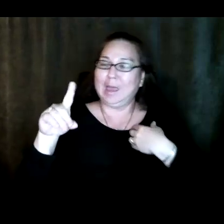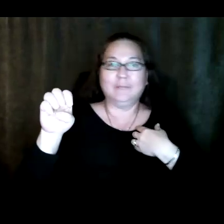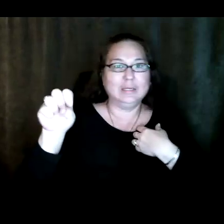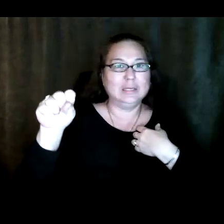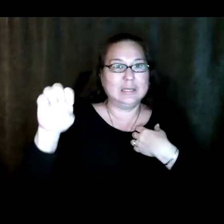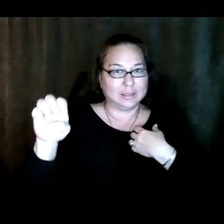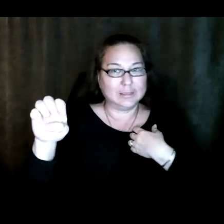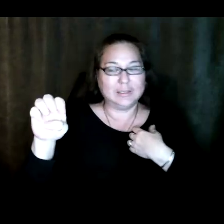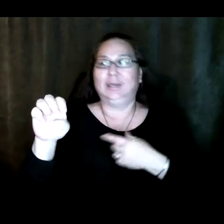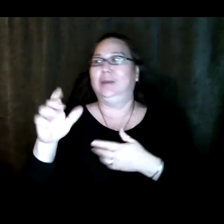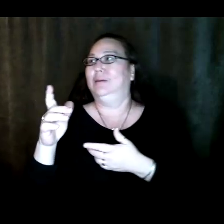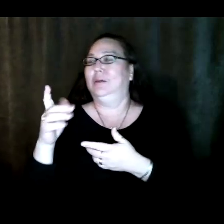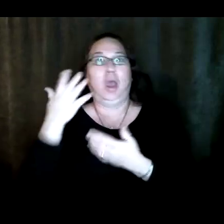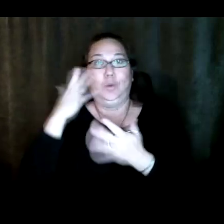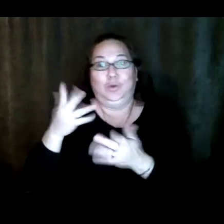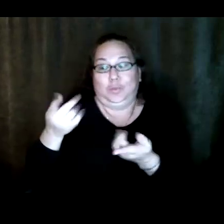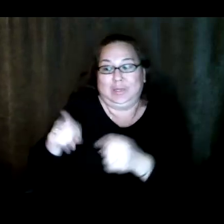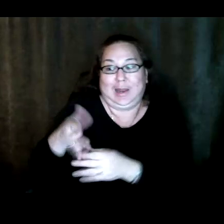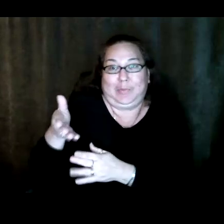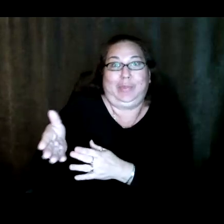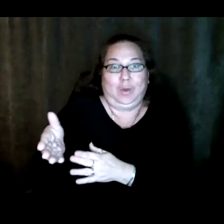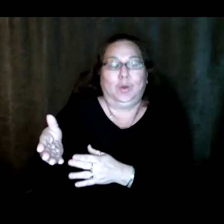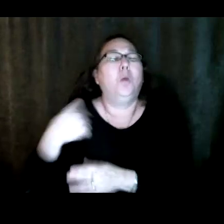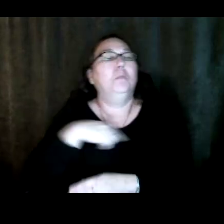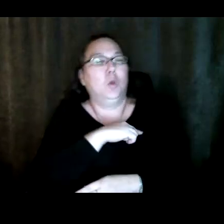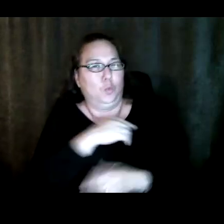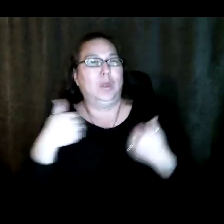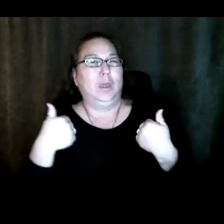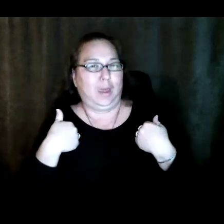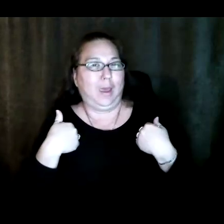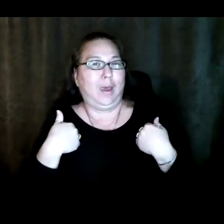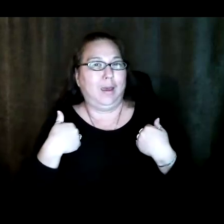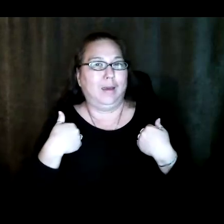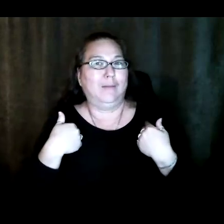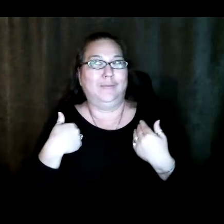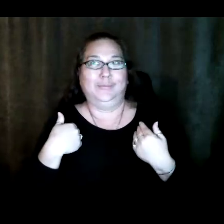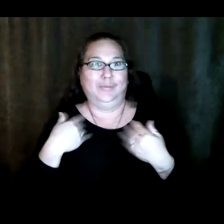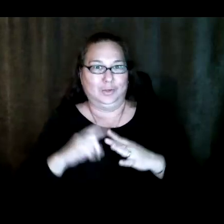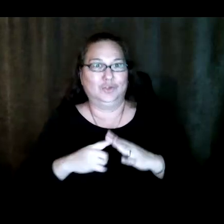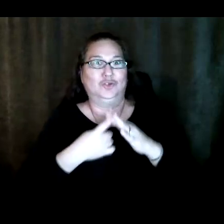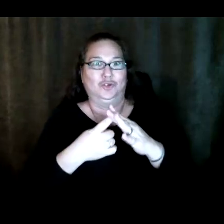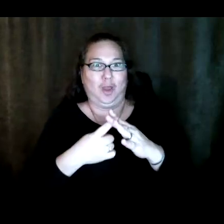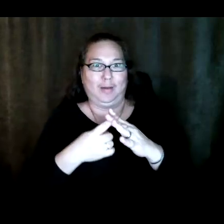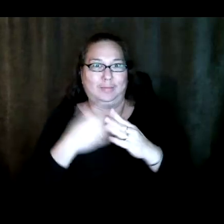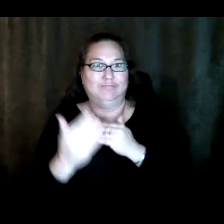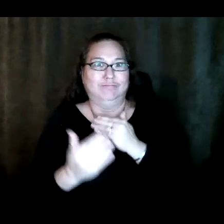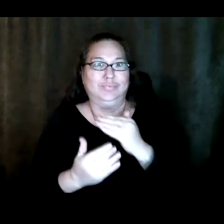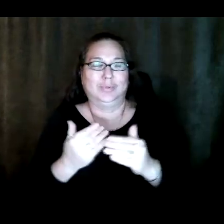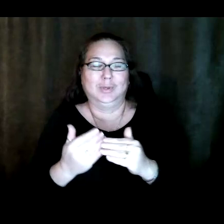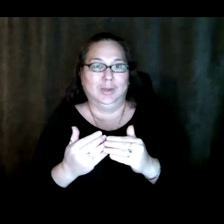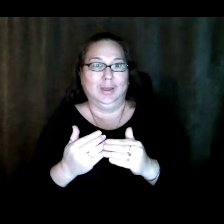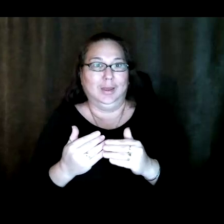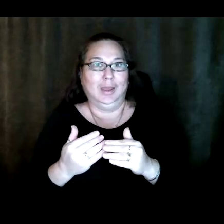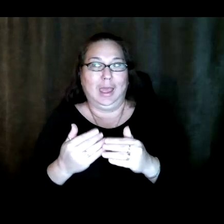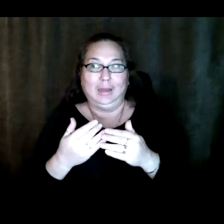to happen there, but at least we know we've gotten somewhere and it's working, and we